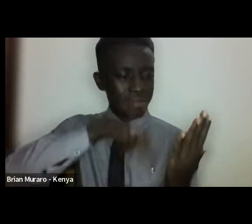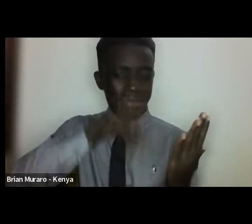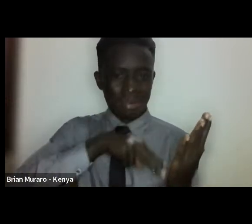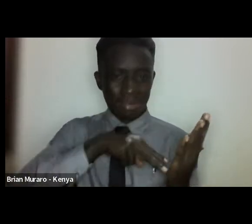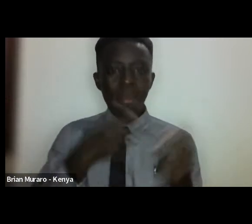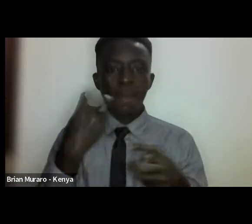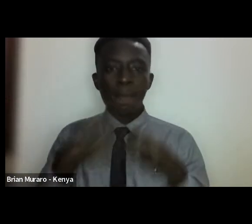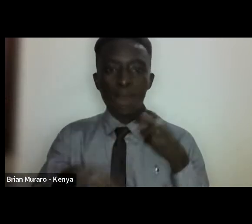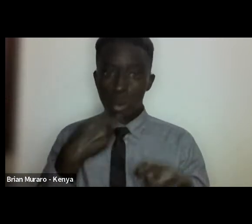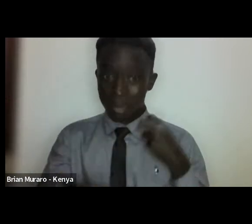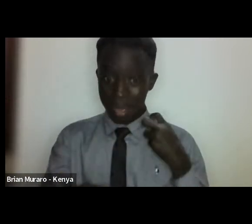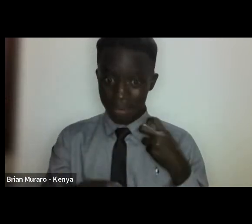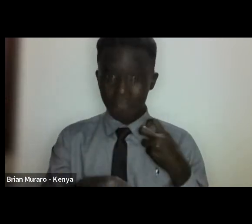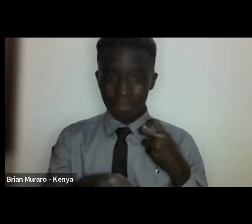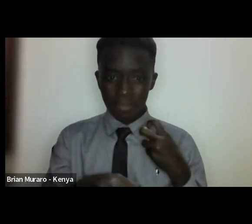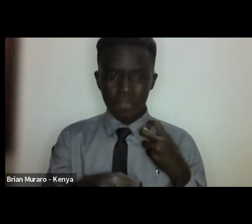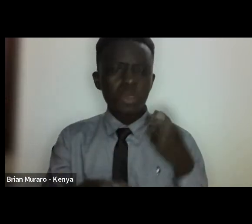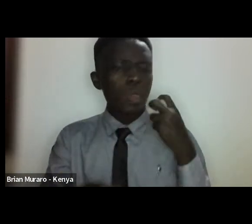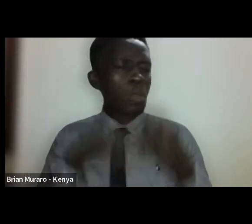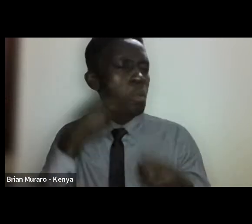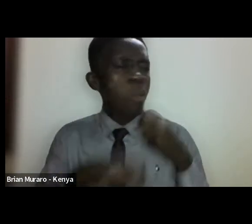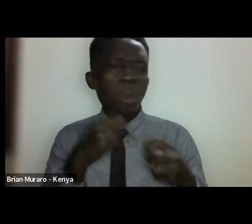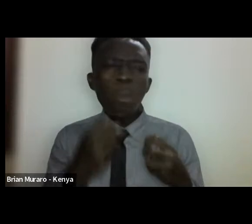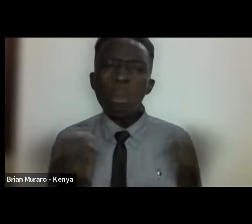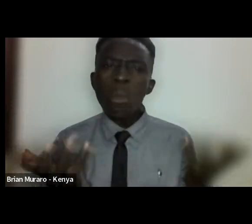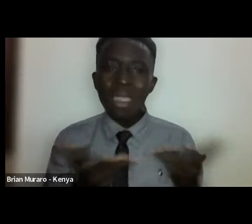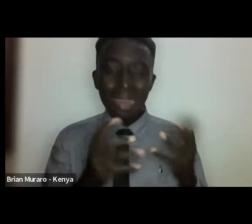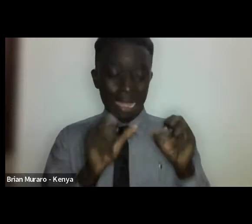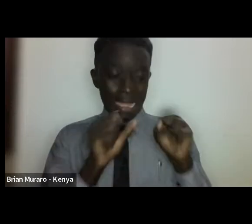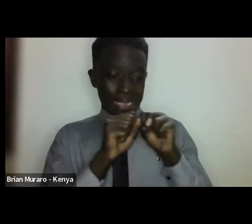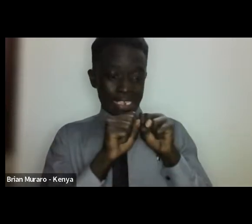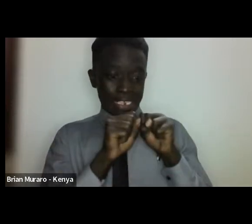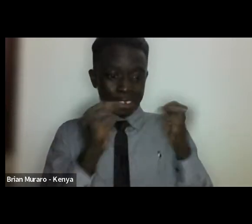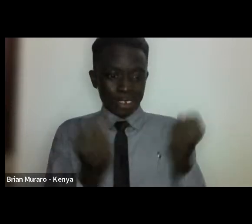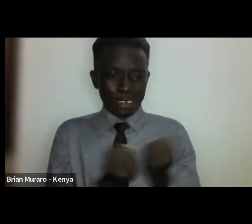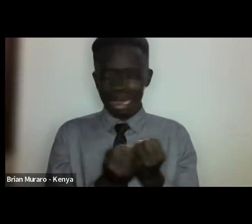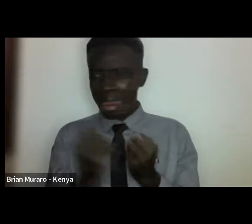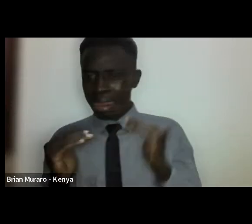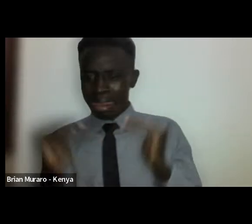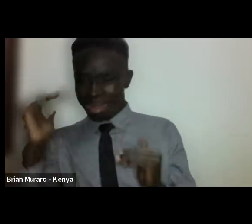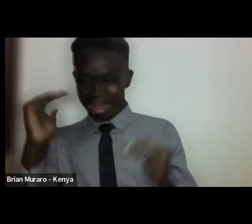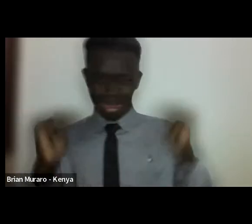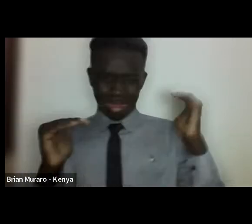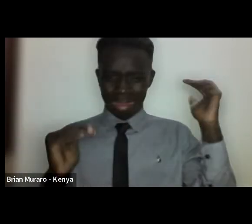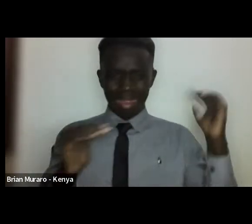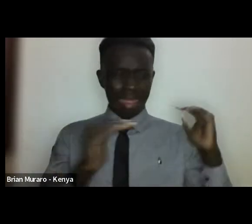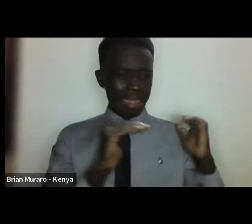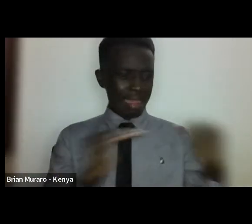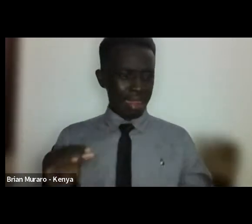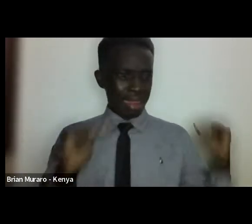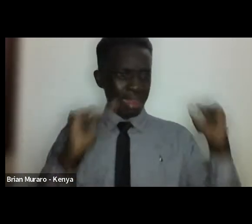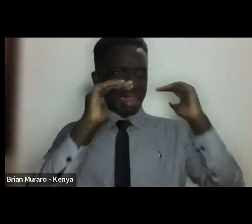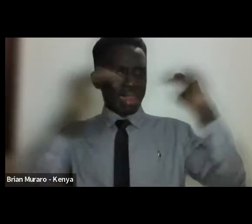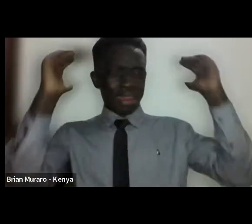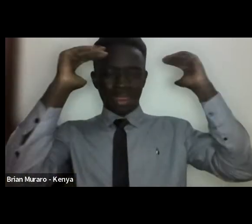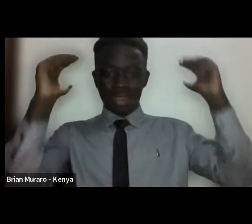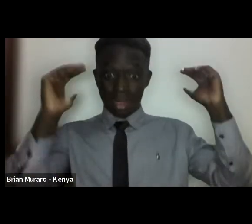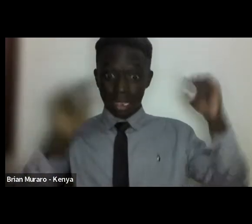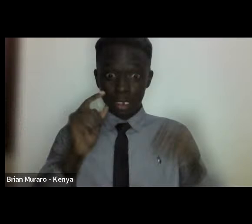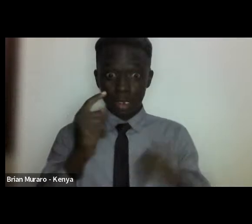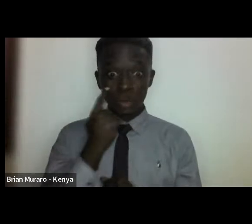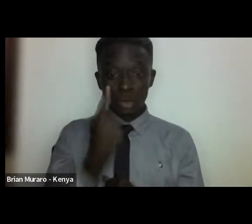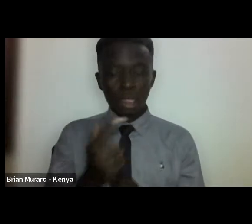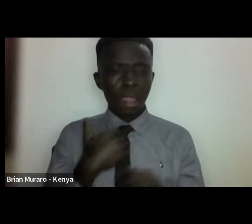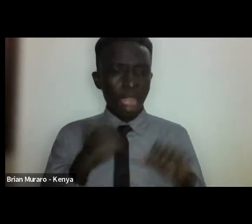with class, social class. So you will be aware that you have a social class